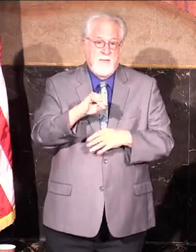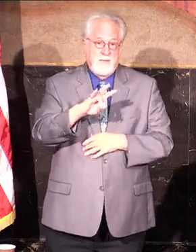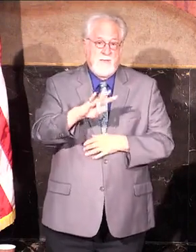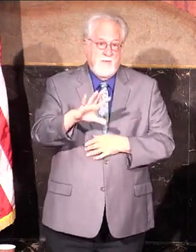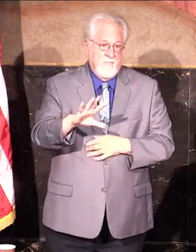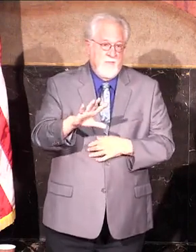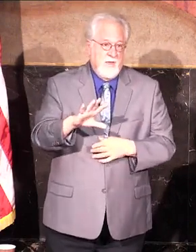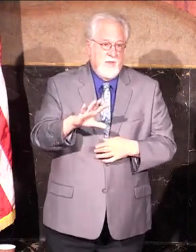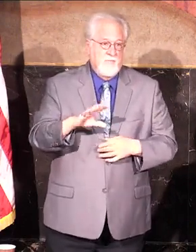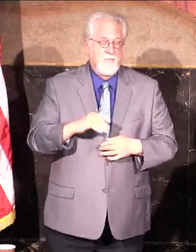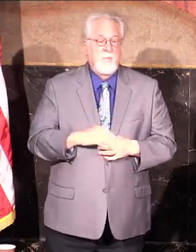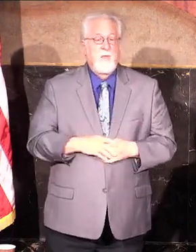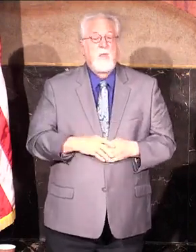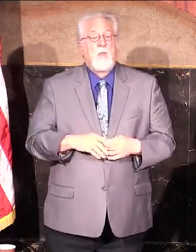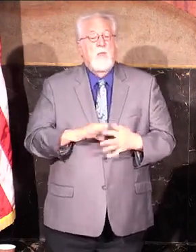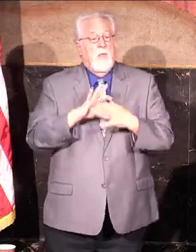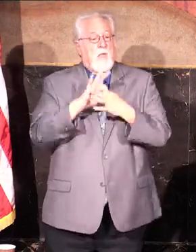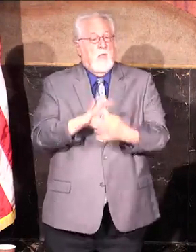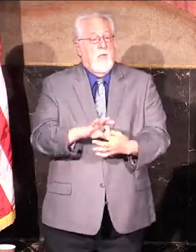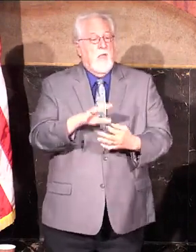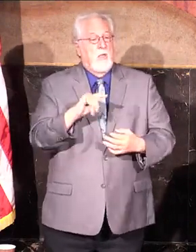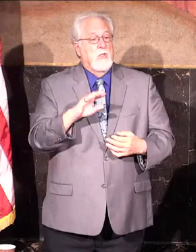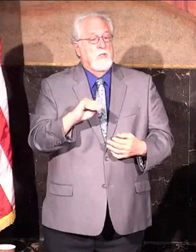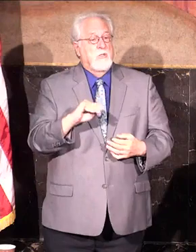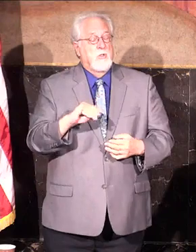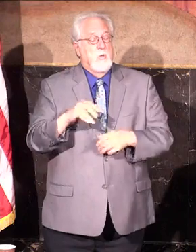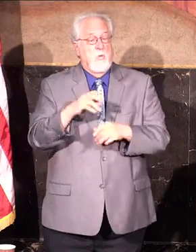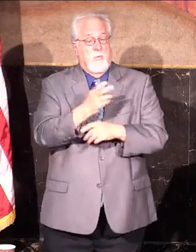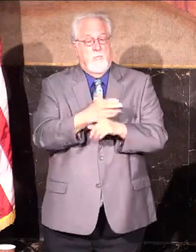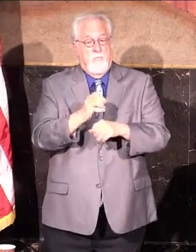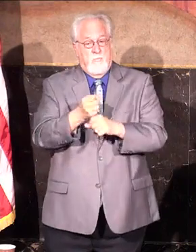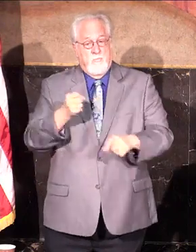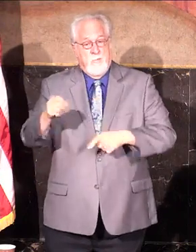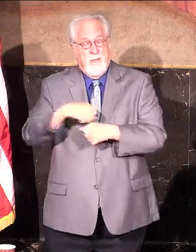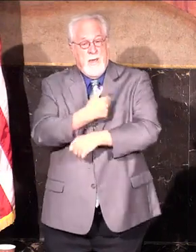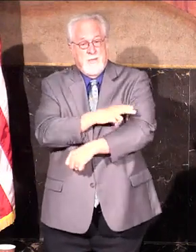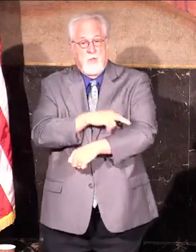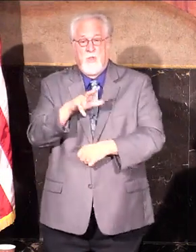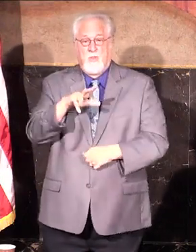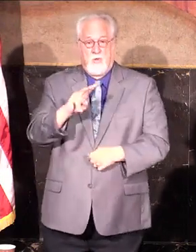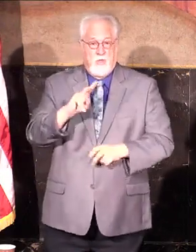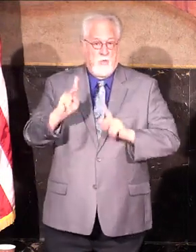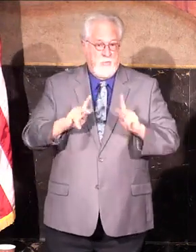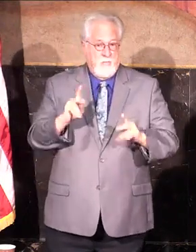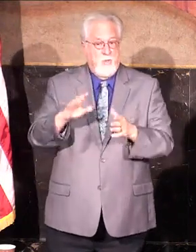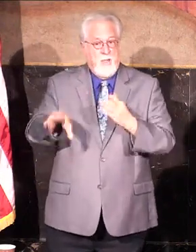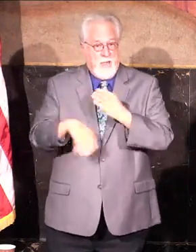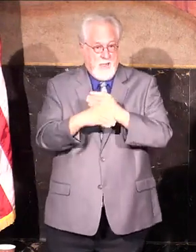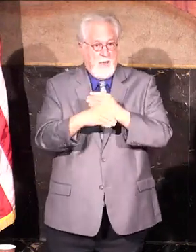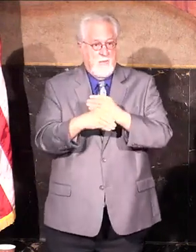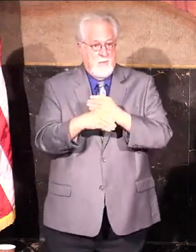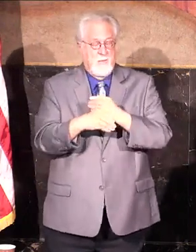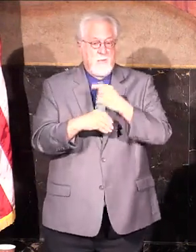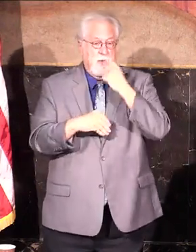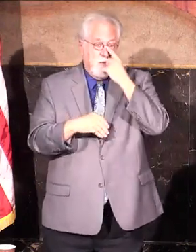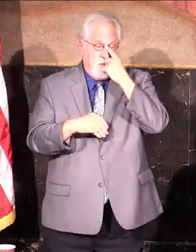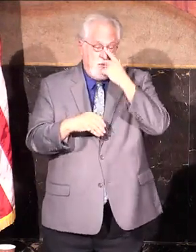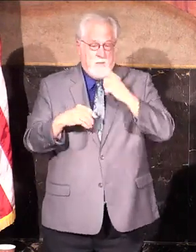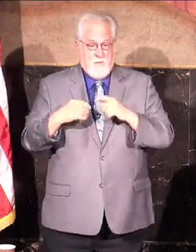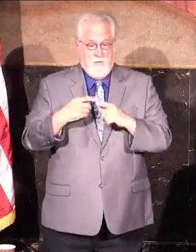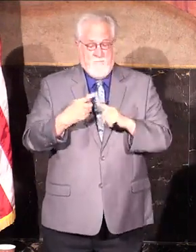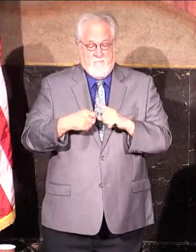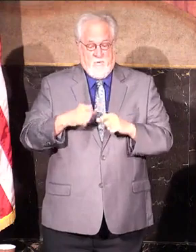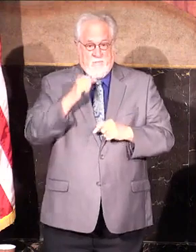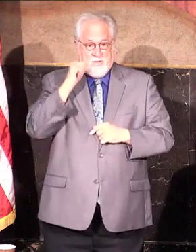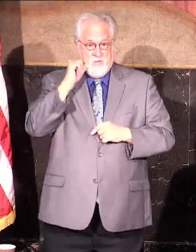3,375. With respect to hospitalizations, we added 32 individuals to the hospitals since